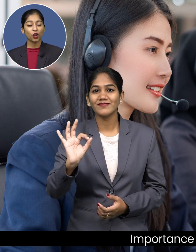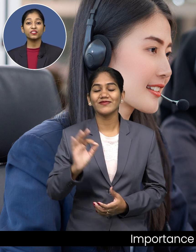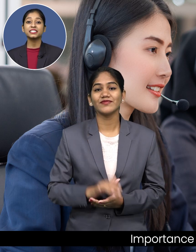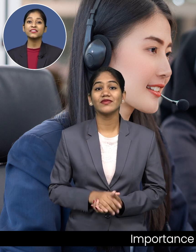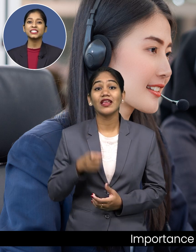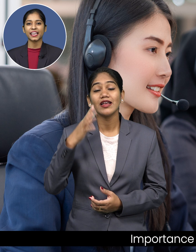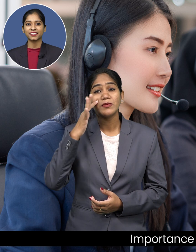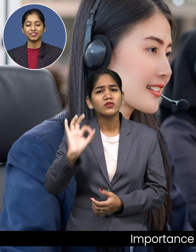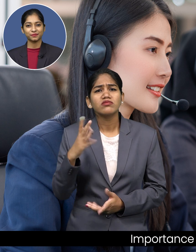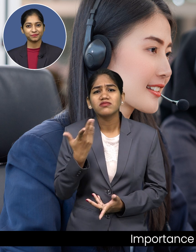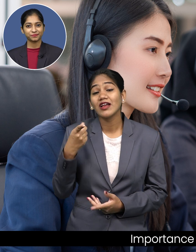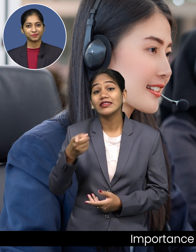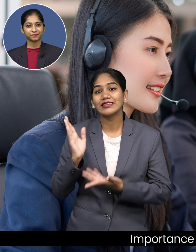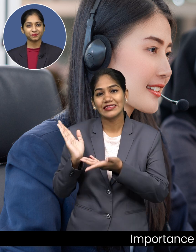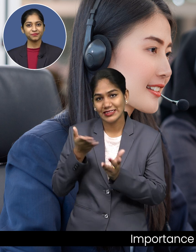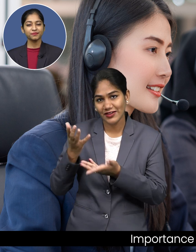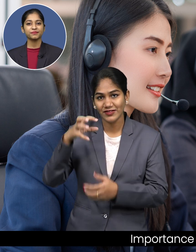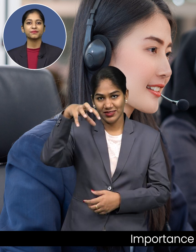Importance of the service sector.